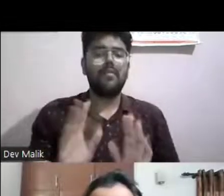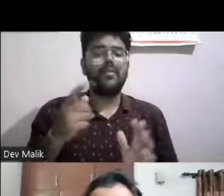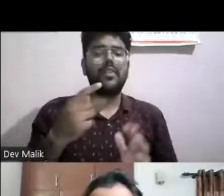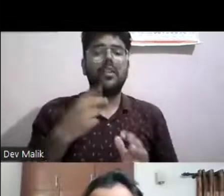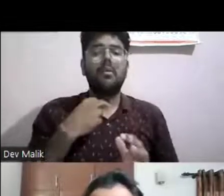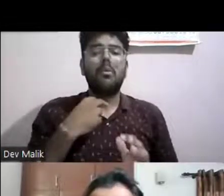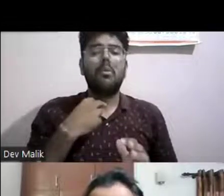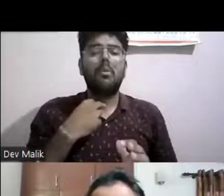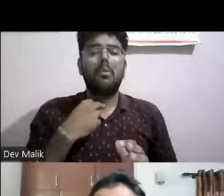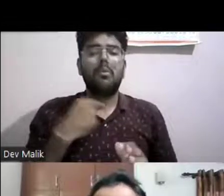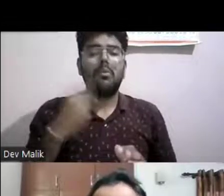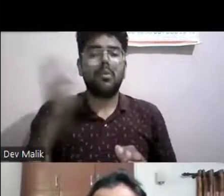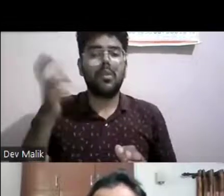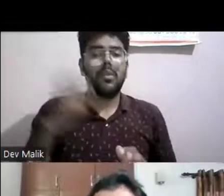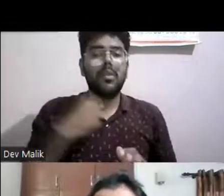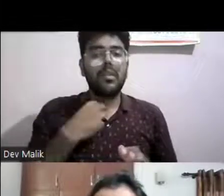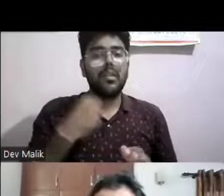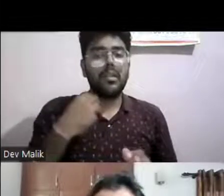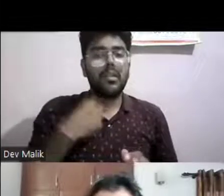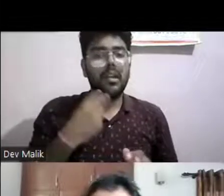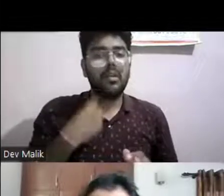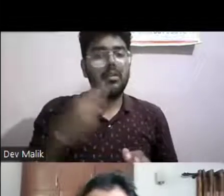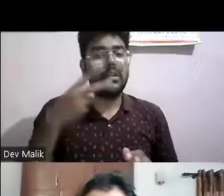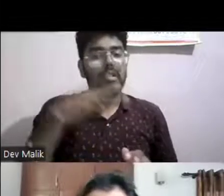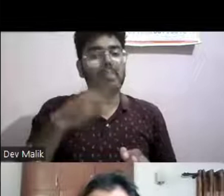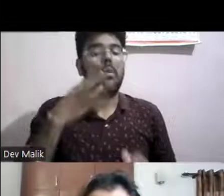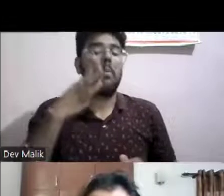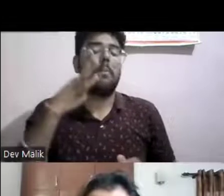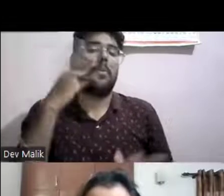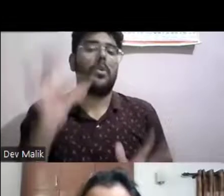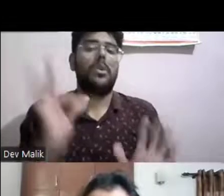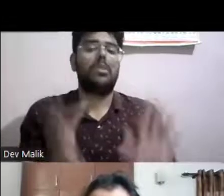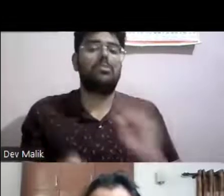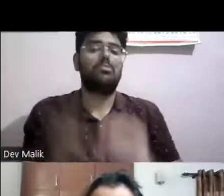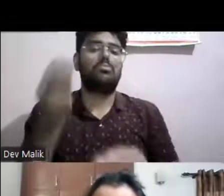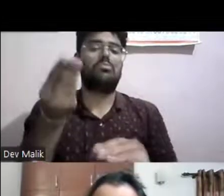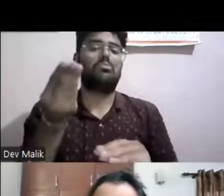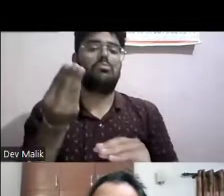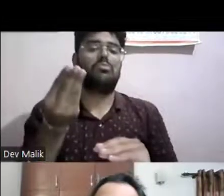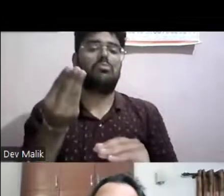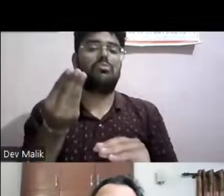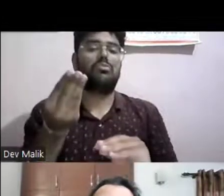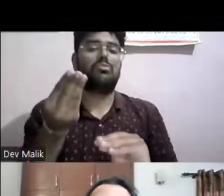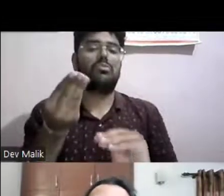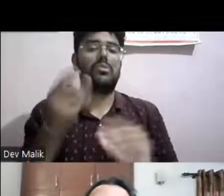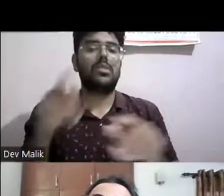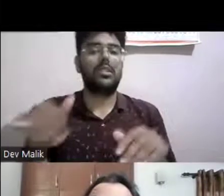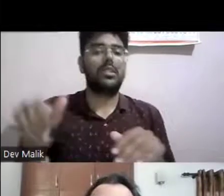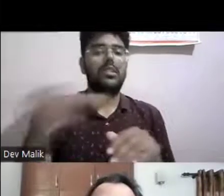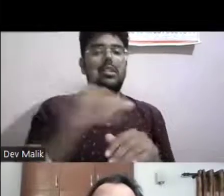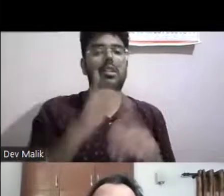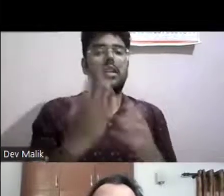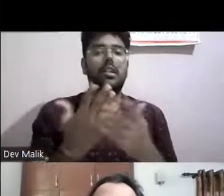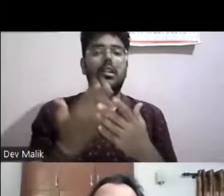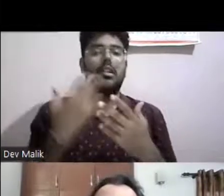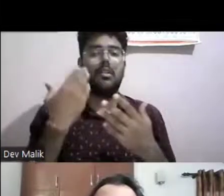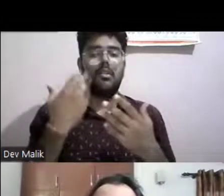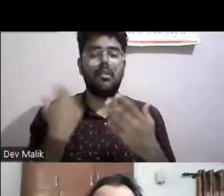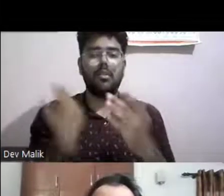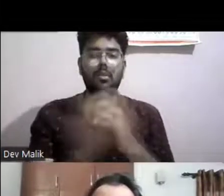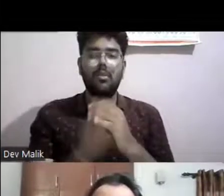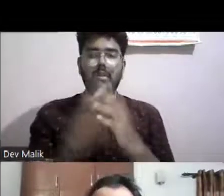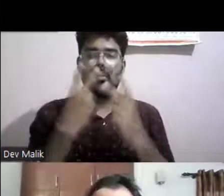the most important aspect of living. And similarly, we would see vision as the